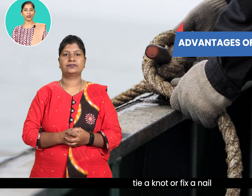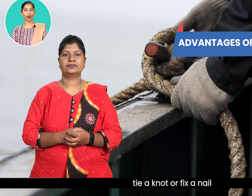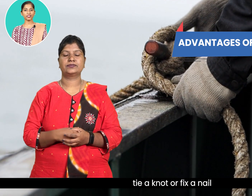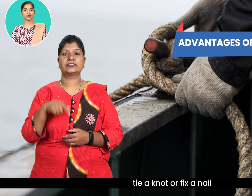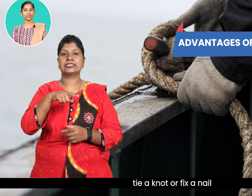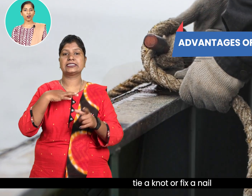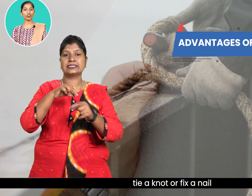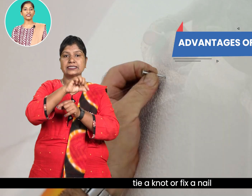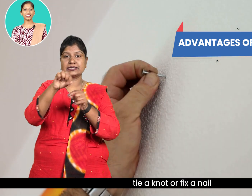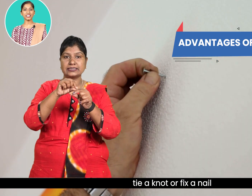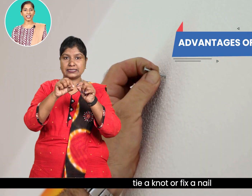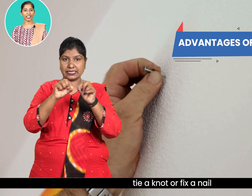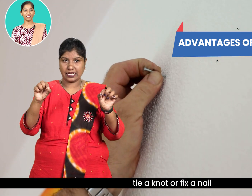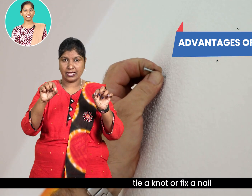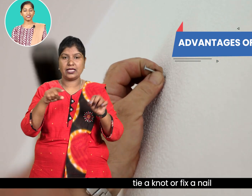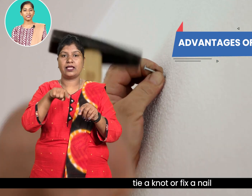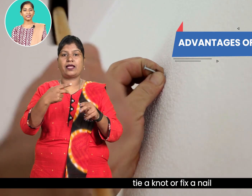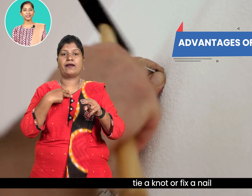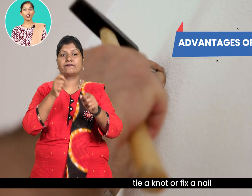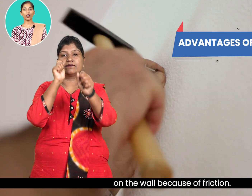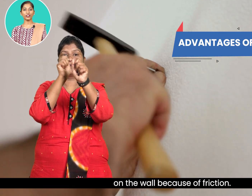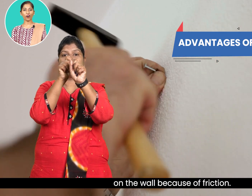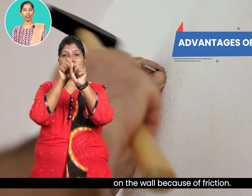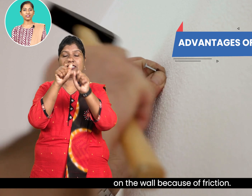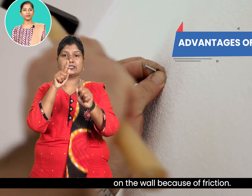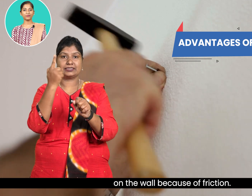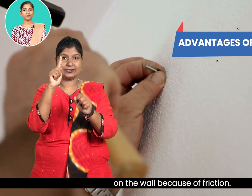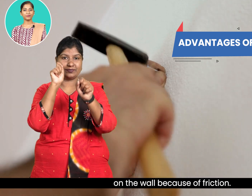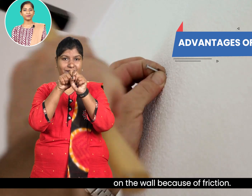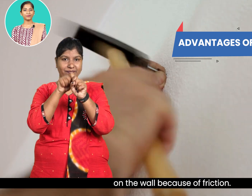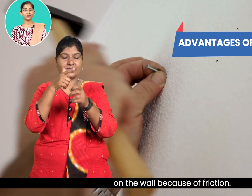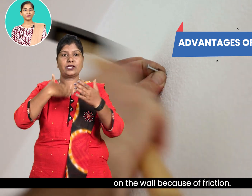tie a knot or fix a nail on the wall